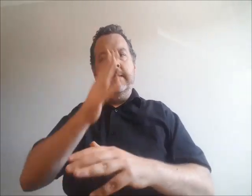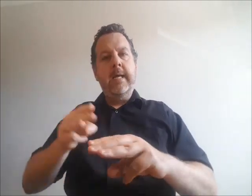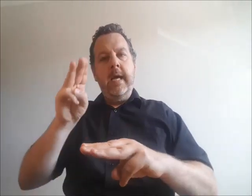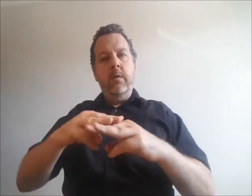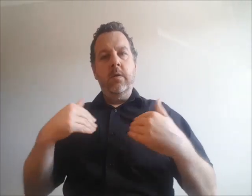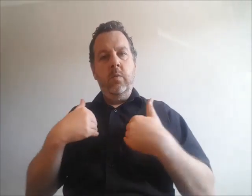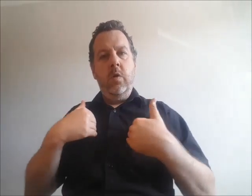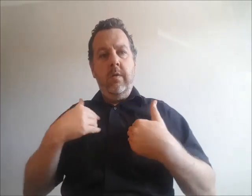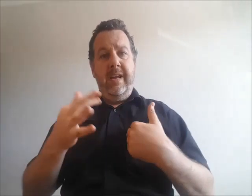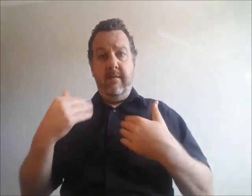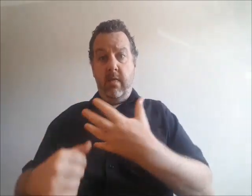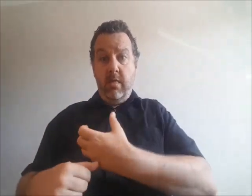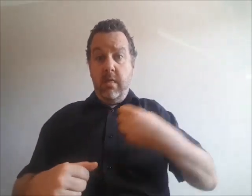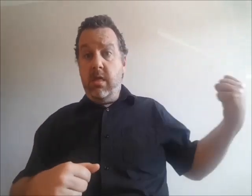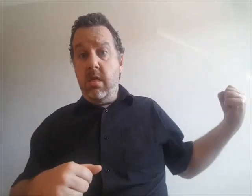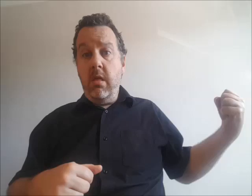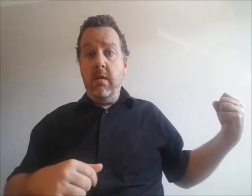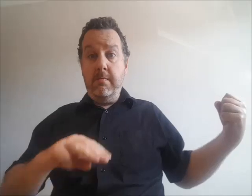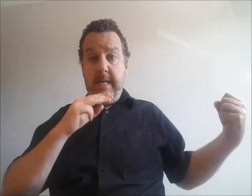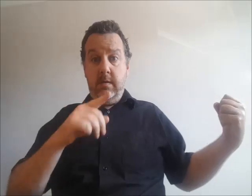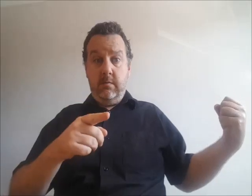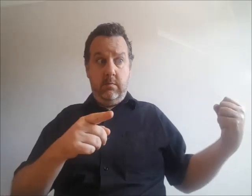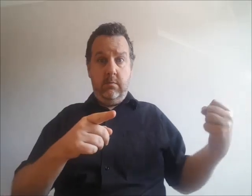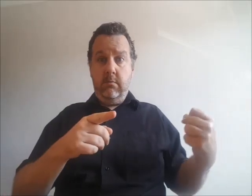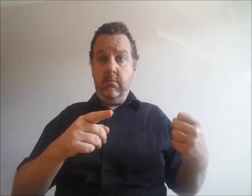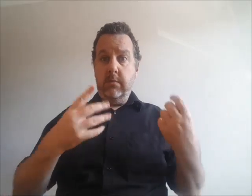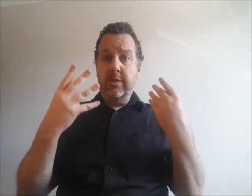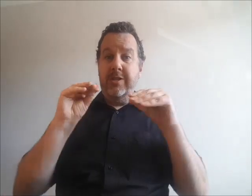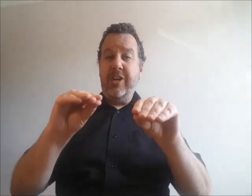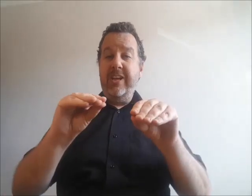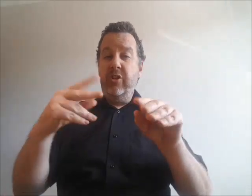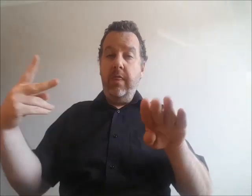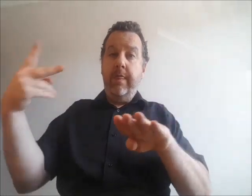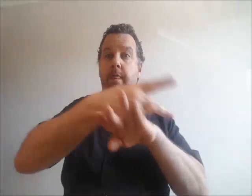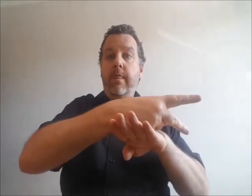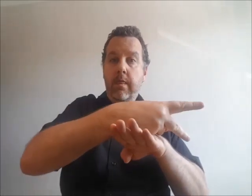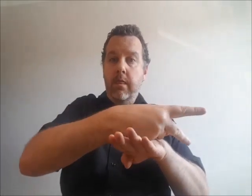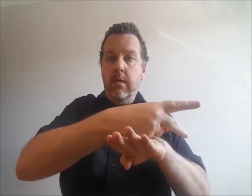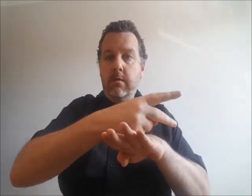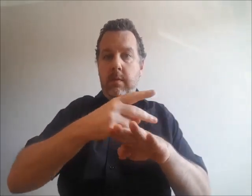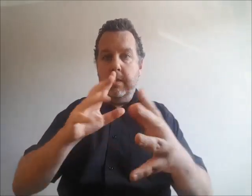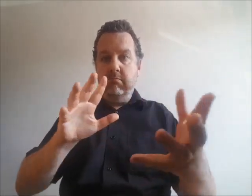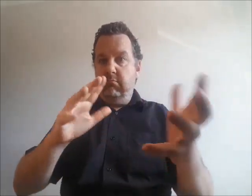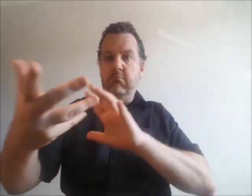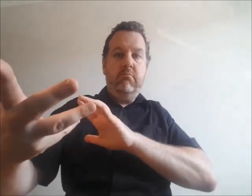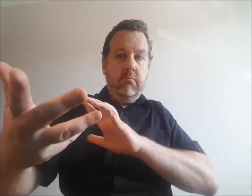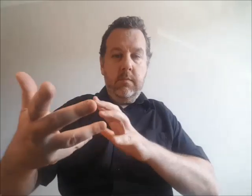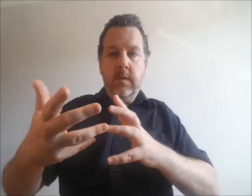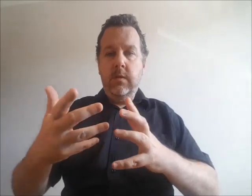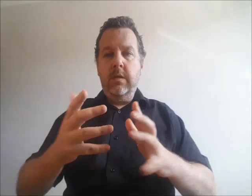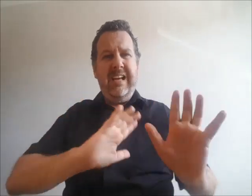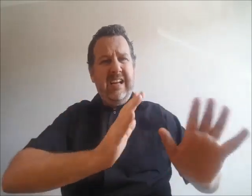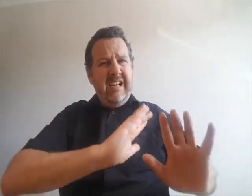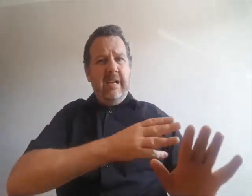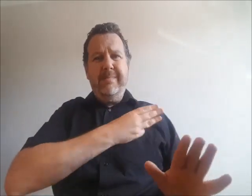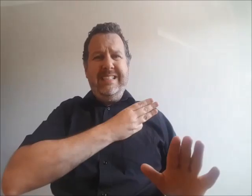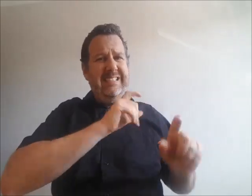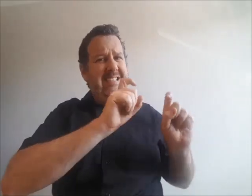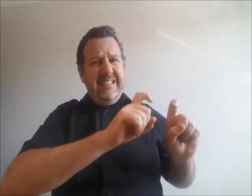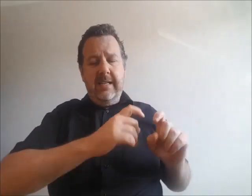learning. So St Mary's worried that if she was withdrawn, her education would maybe be interrupted in a very damaging way, and so they